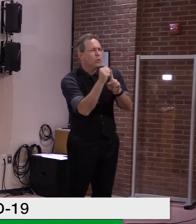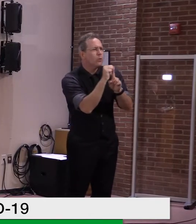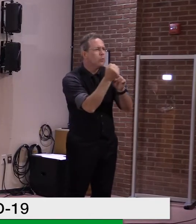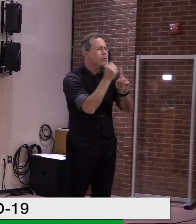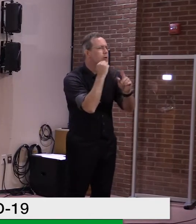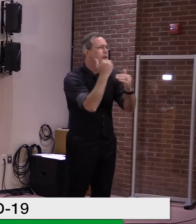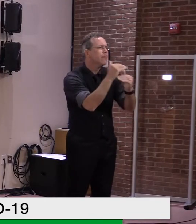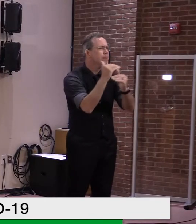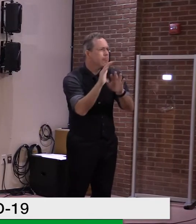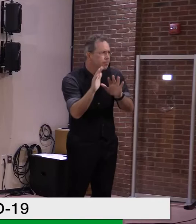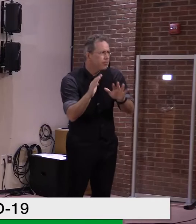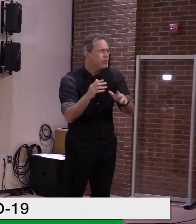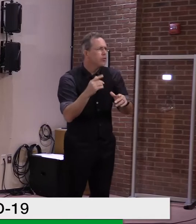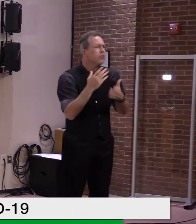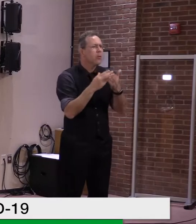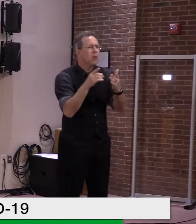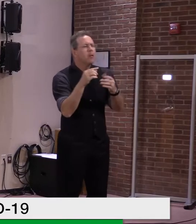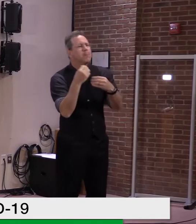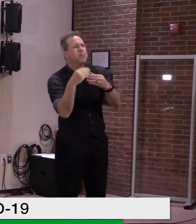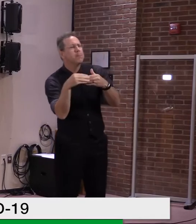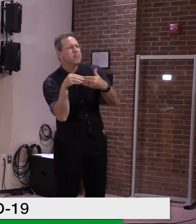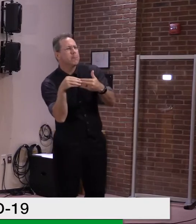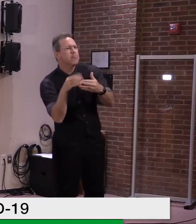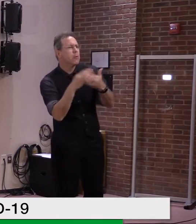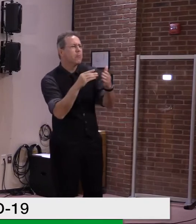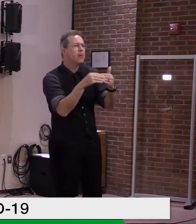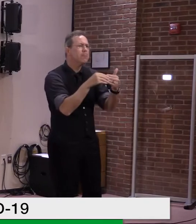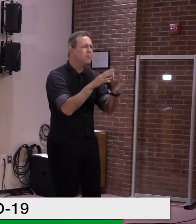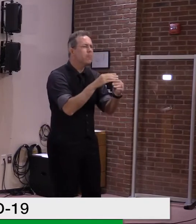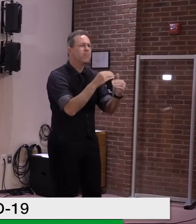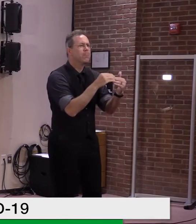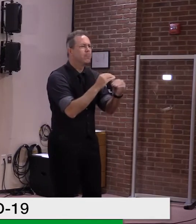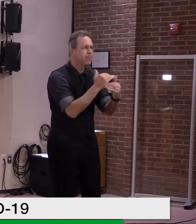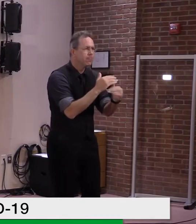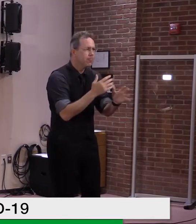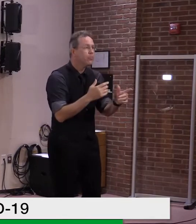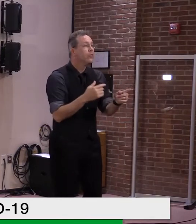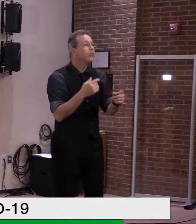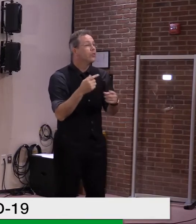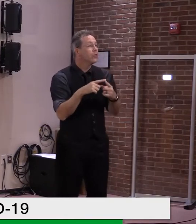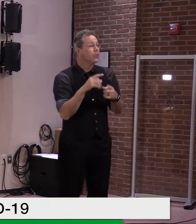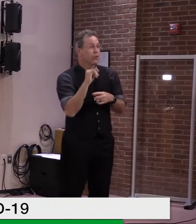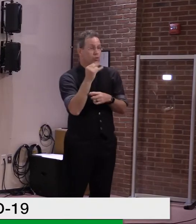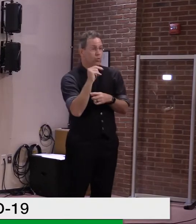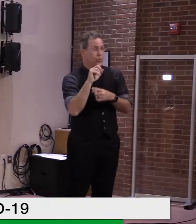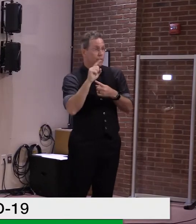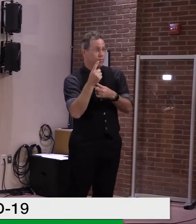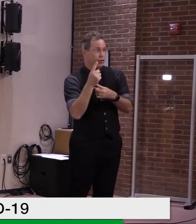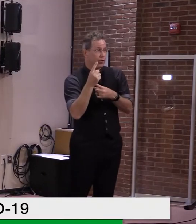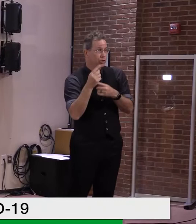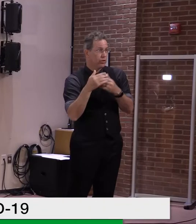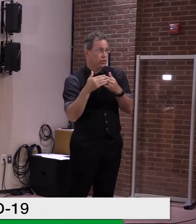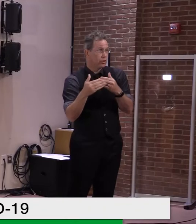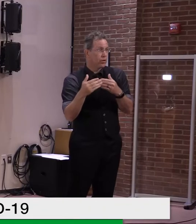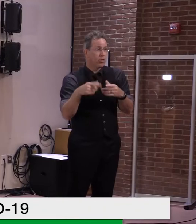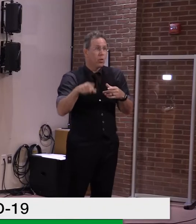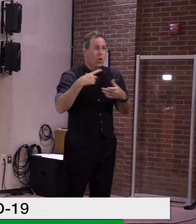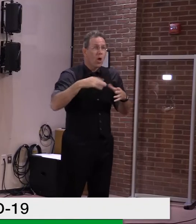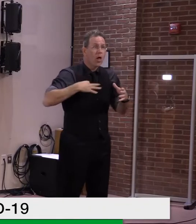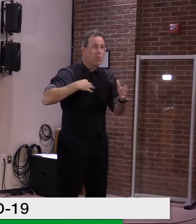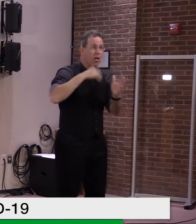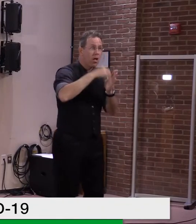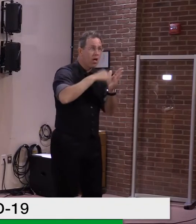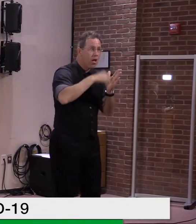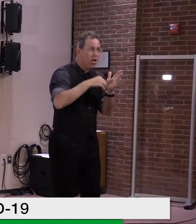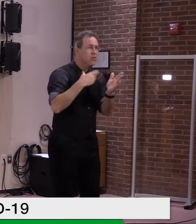started June 1st for new applicants and will start July 1st for existing applicants. But